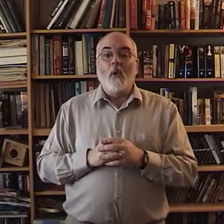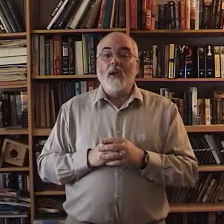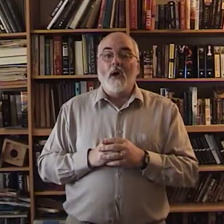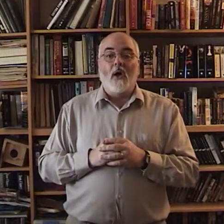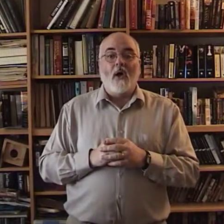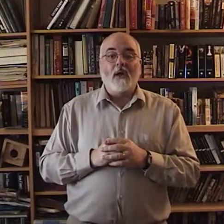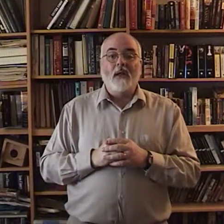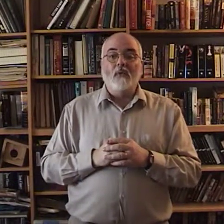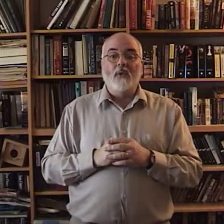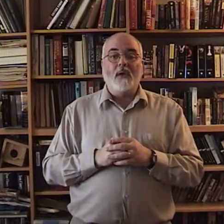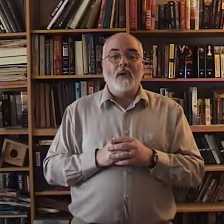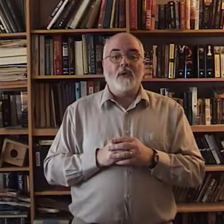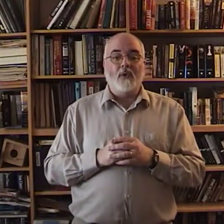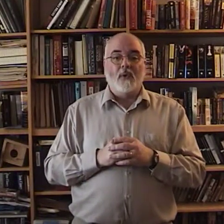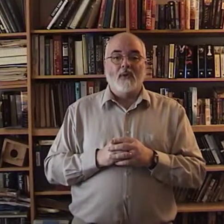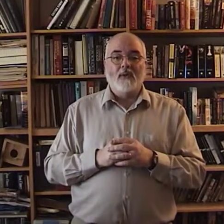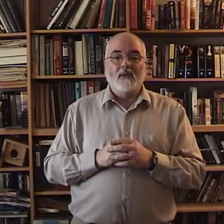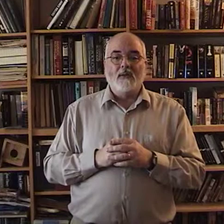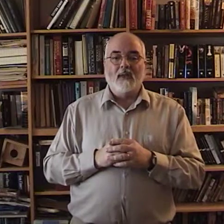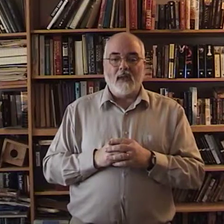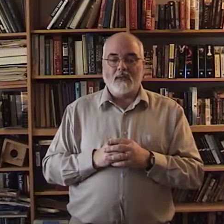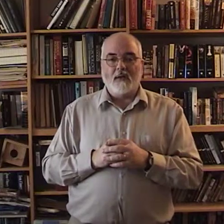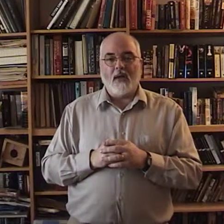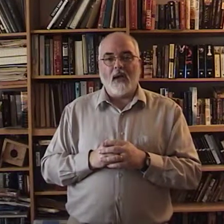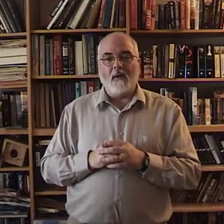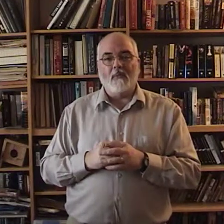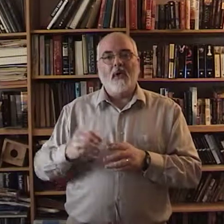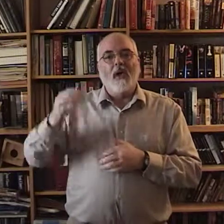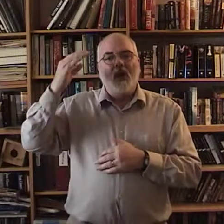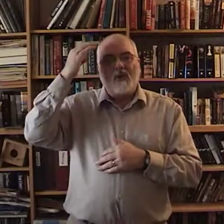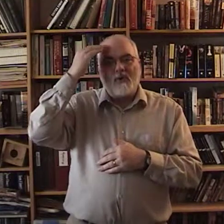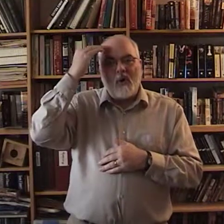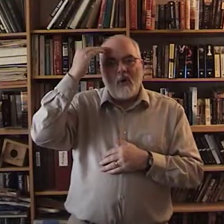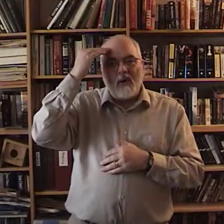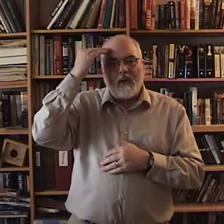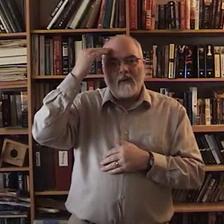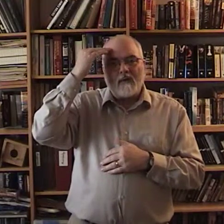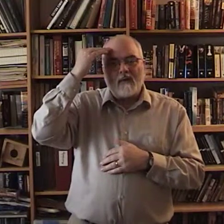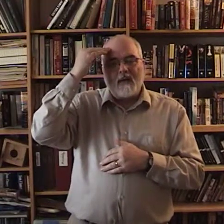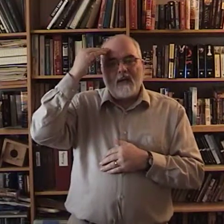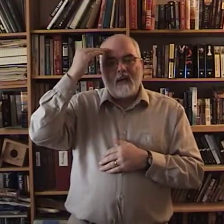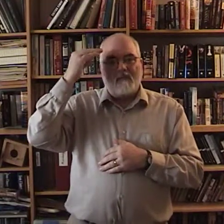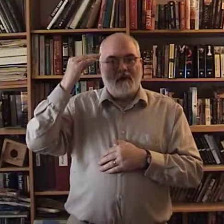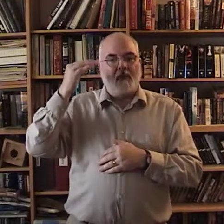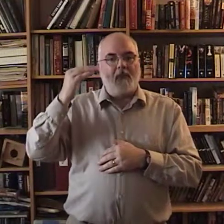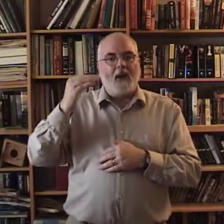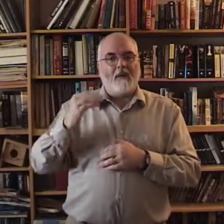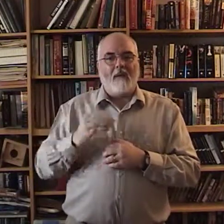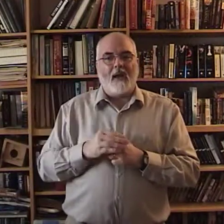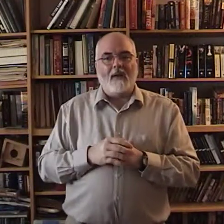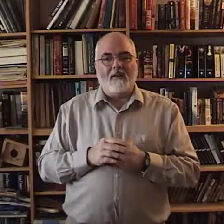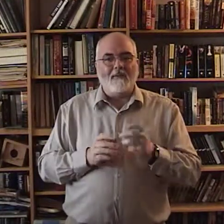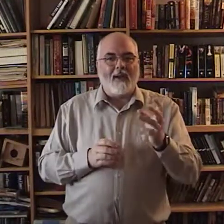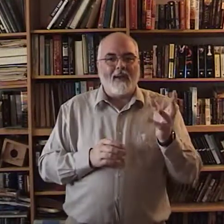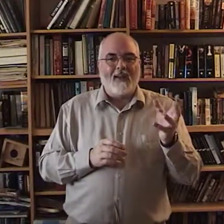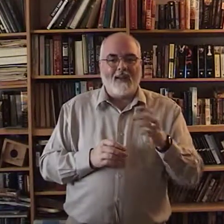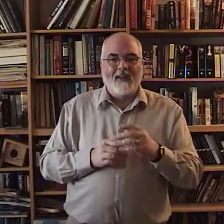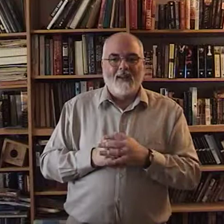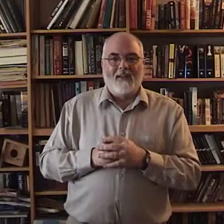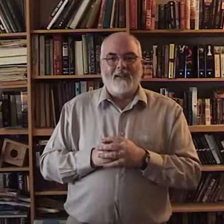Knowing all he would endure, he still came. Knowing, remember my